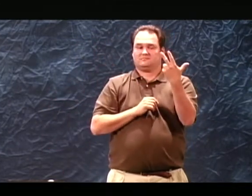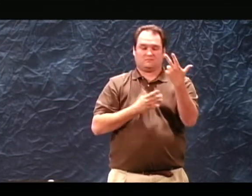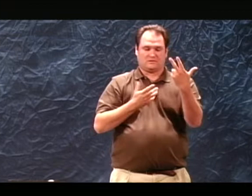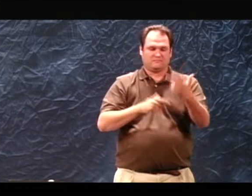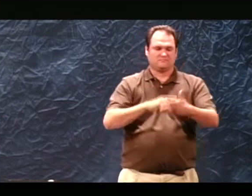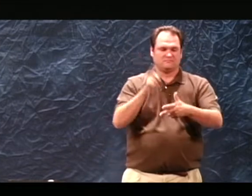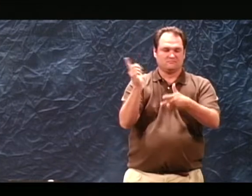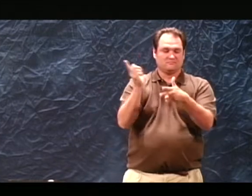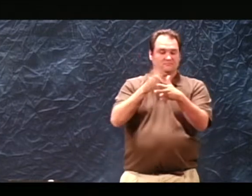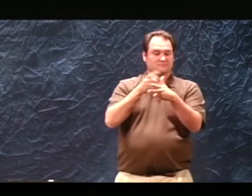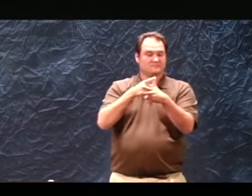ways